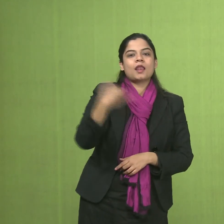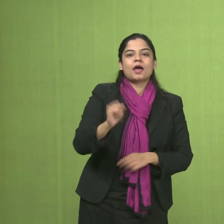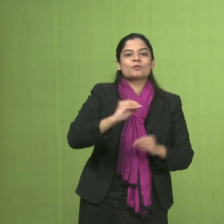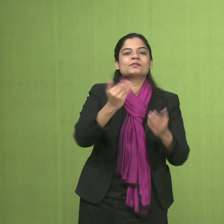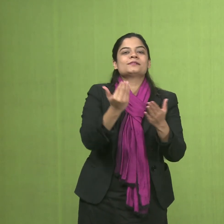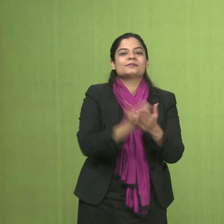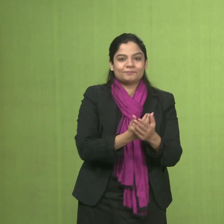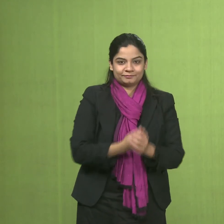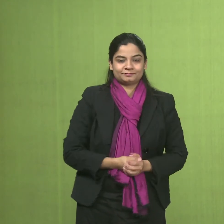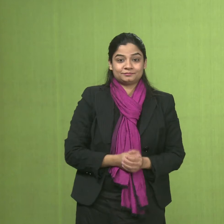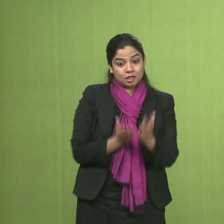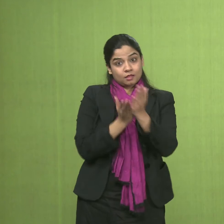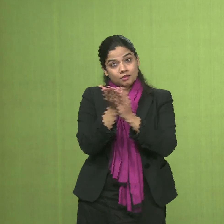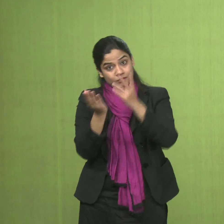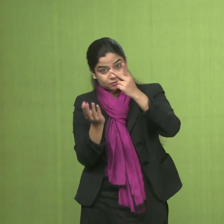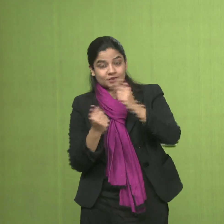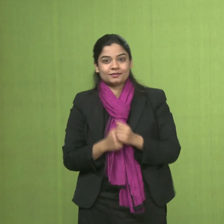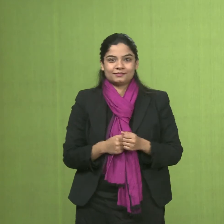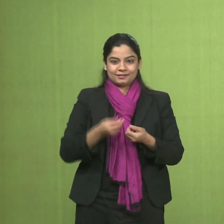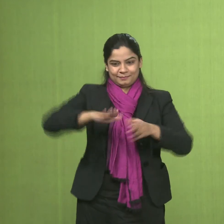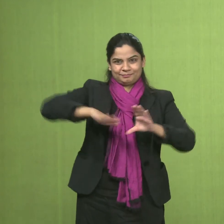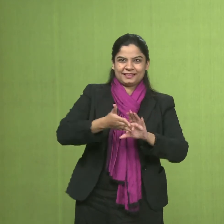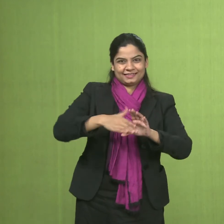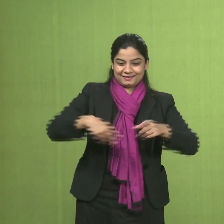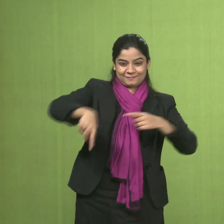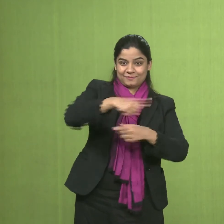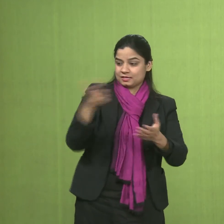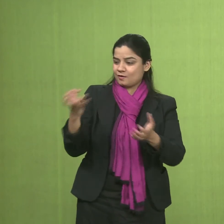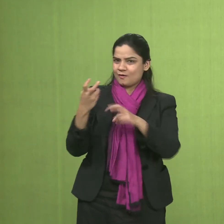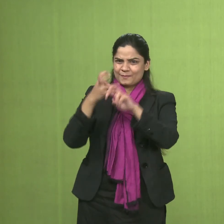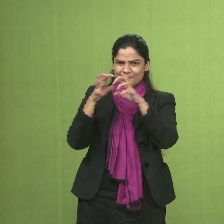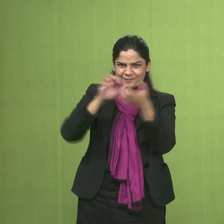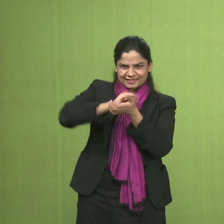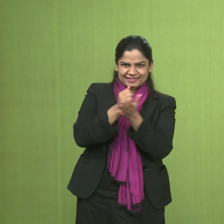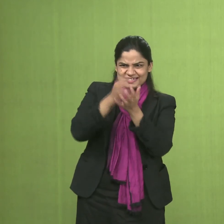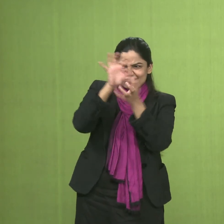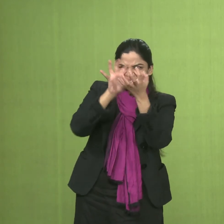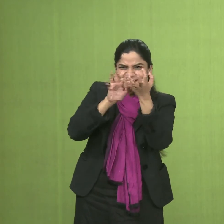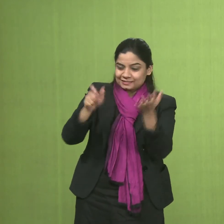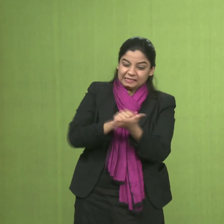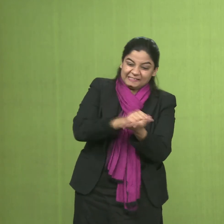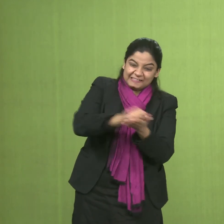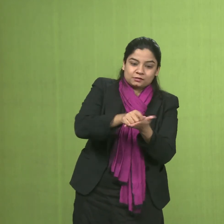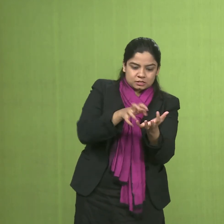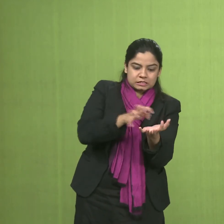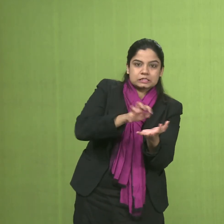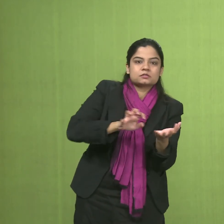on the manual, that how to clean the non-stick pans also. And even when you are cleaning it, don't use a scrubber. Use a